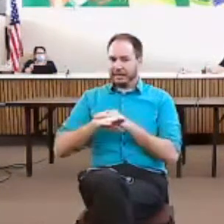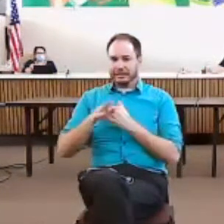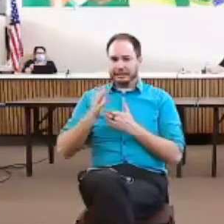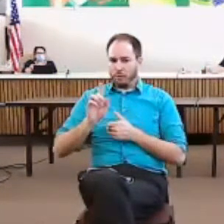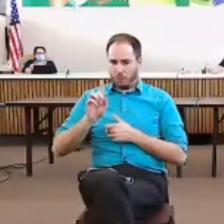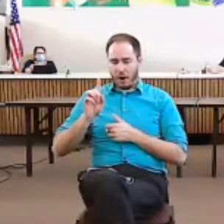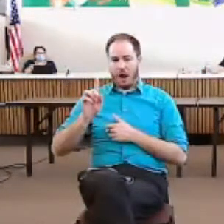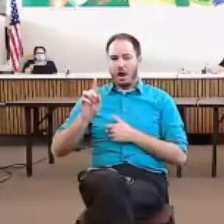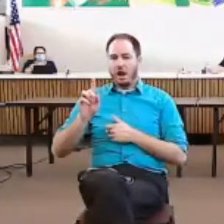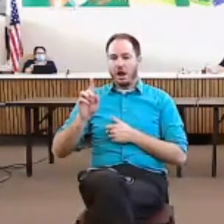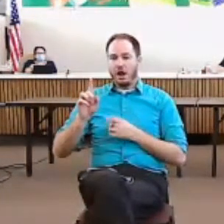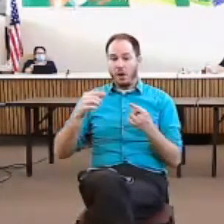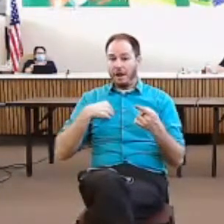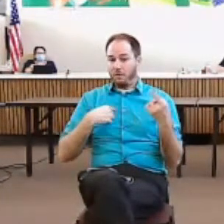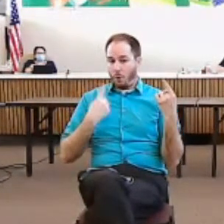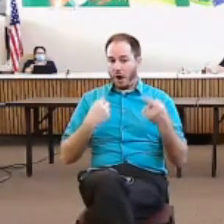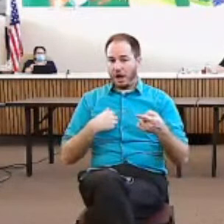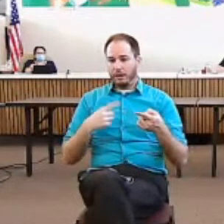So